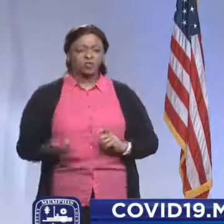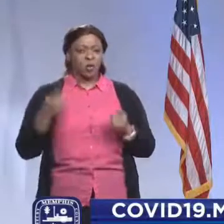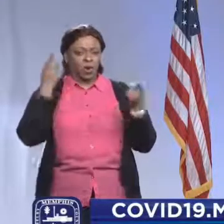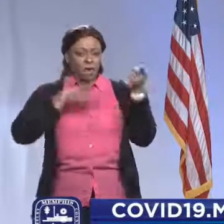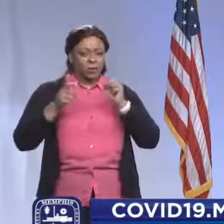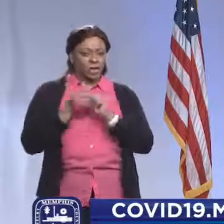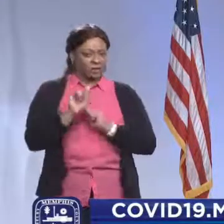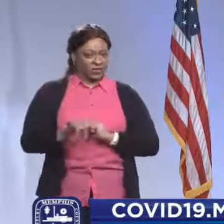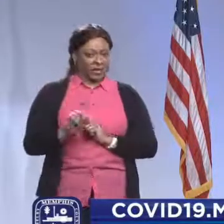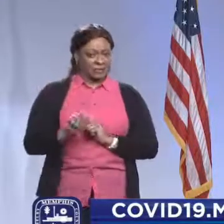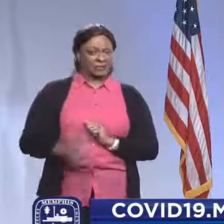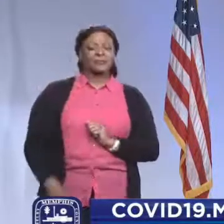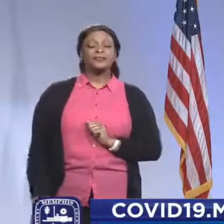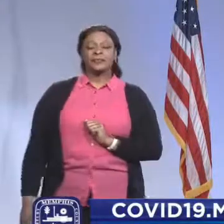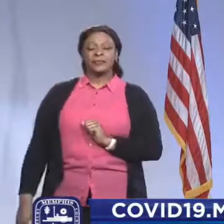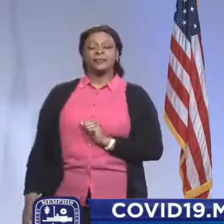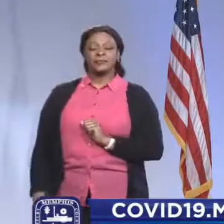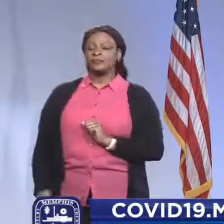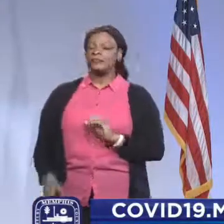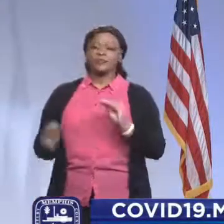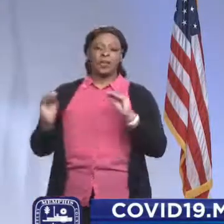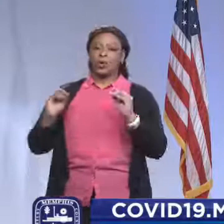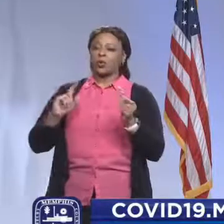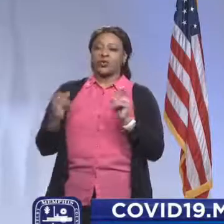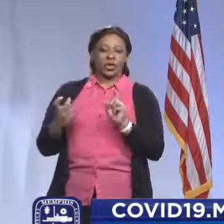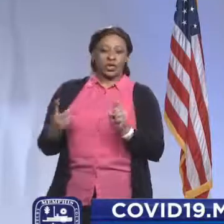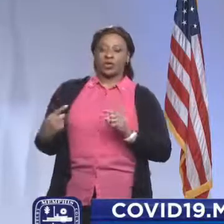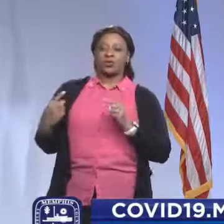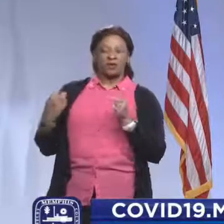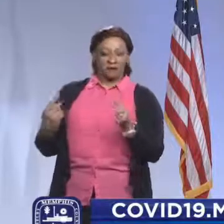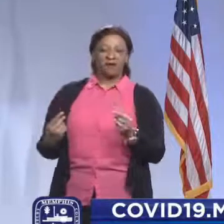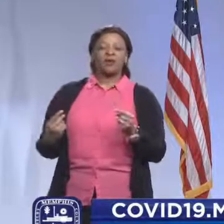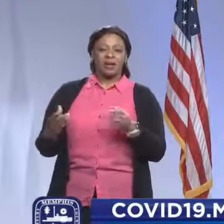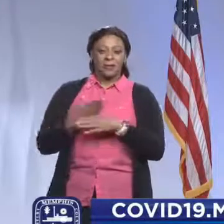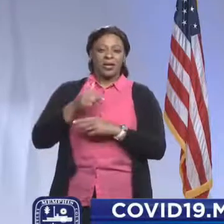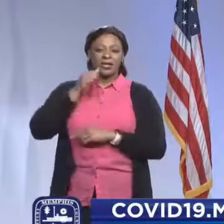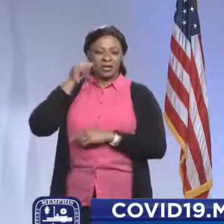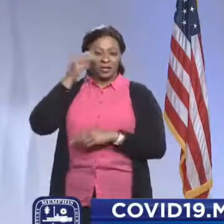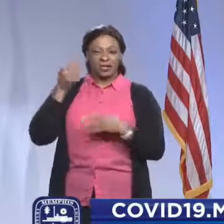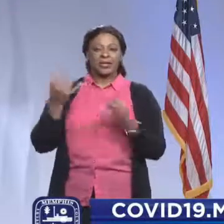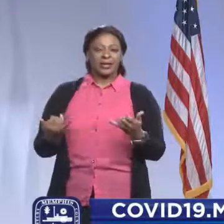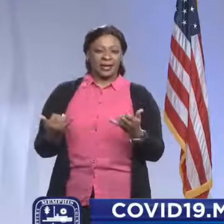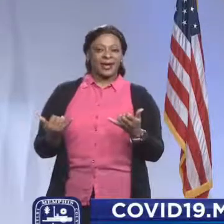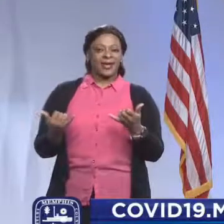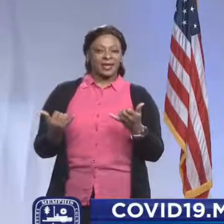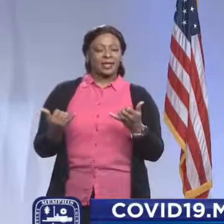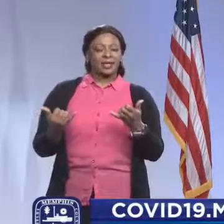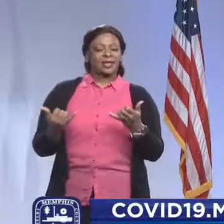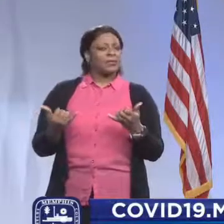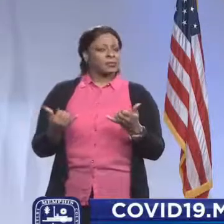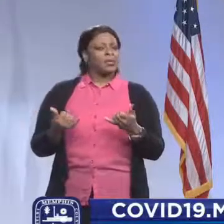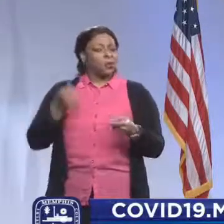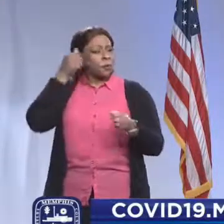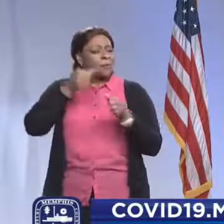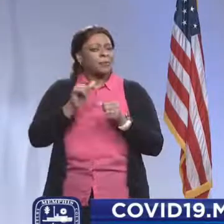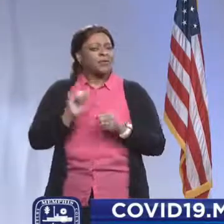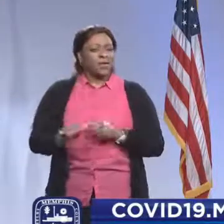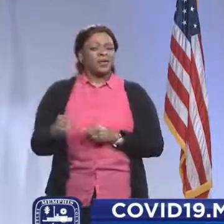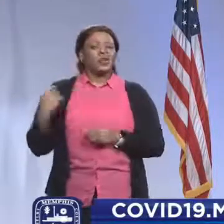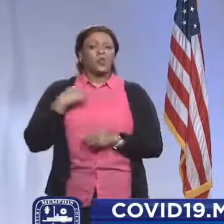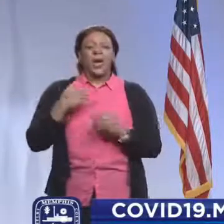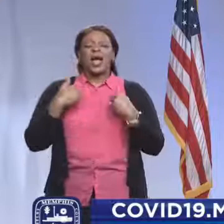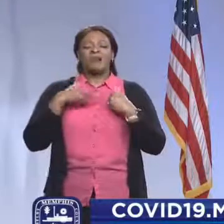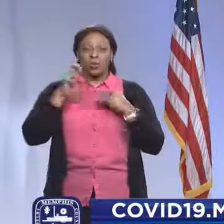compromising with that? So there aren't any changes as of between yesterday and today, but do keep in mind we have